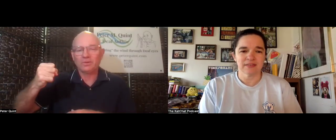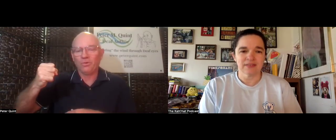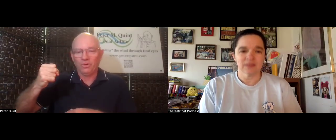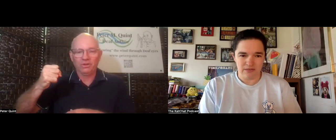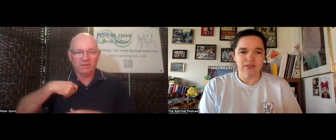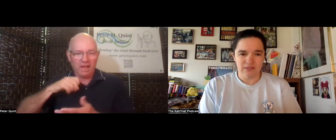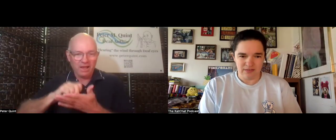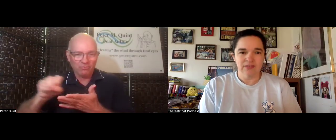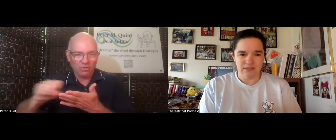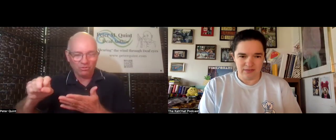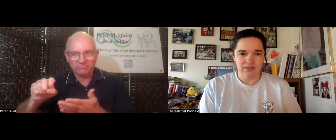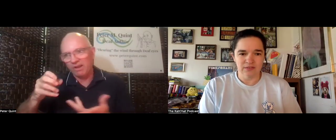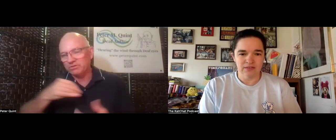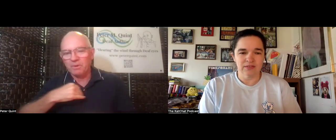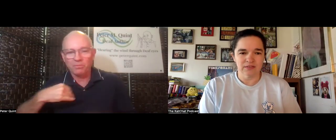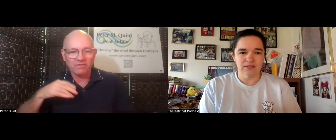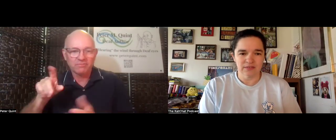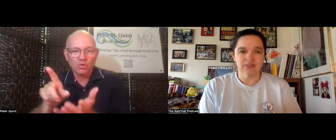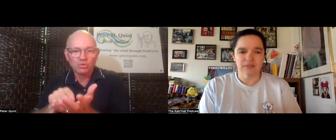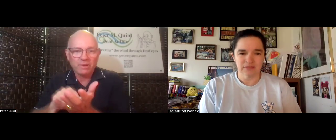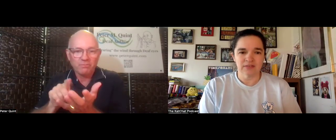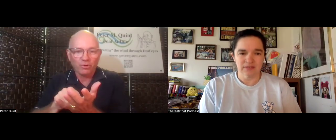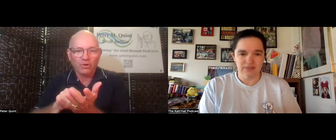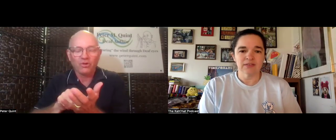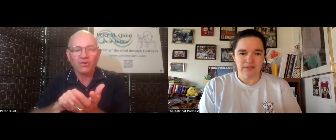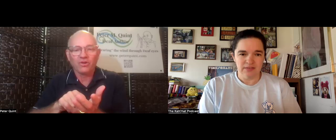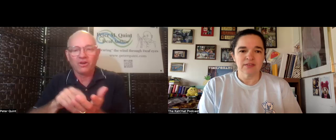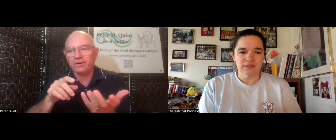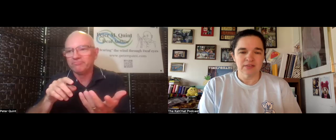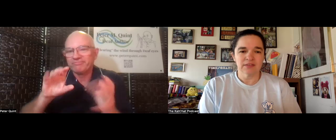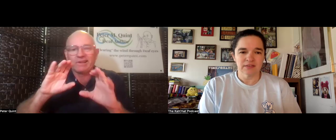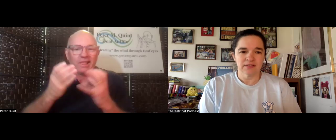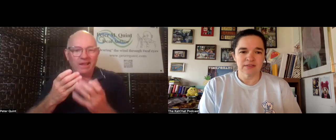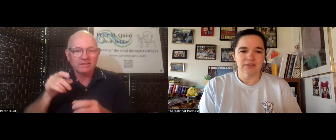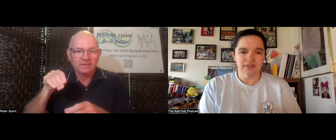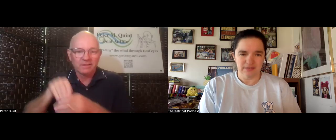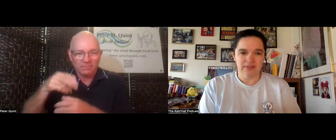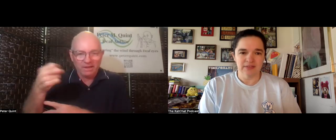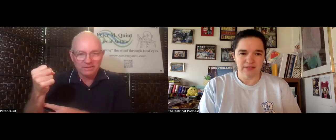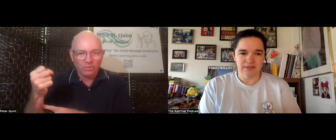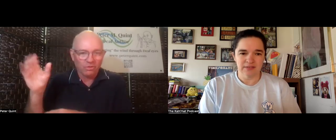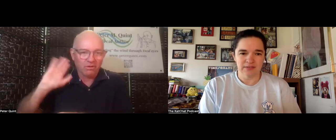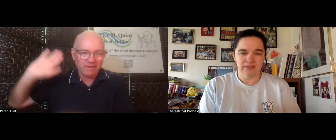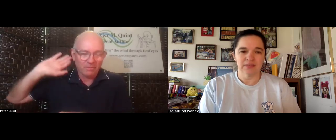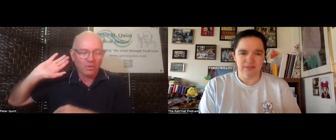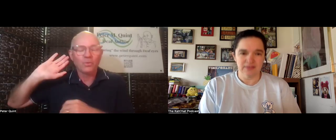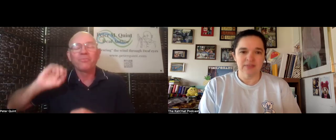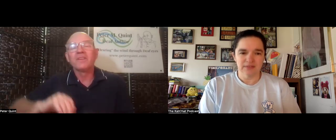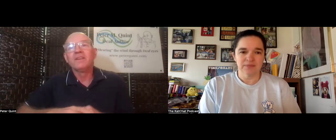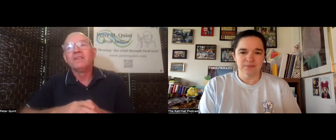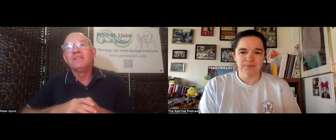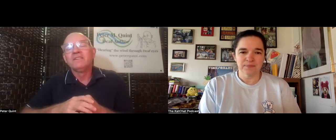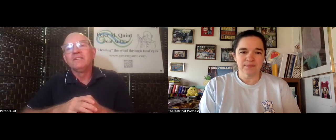high school, I was a member of newspaper class in my high school a long time